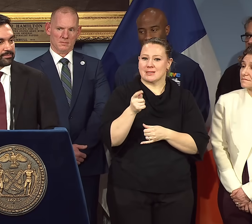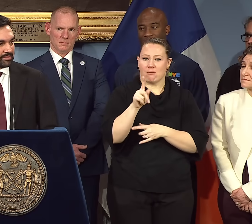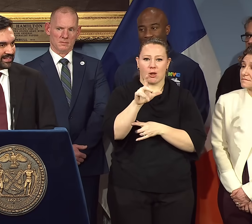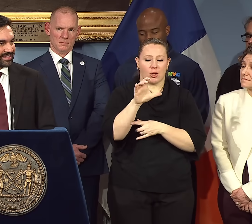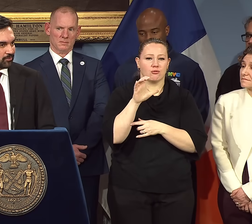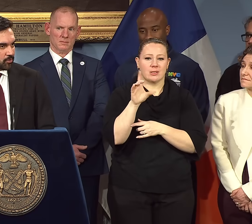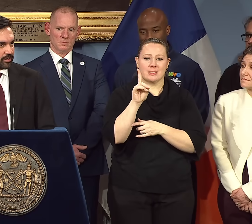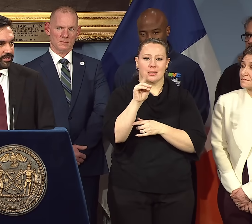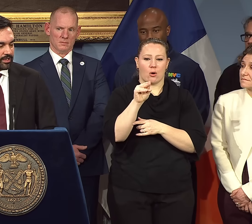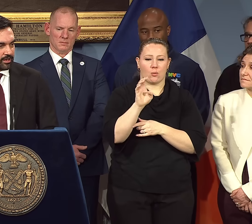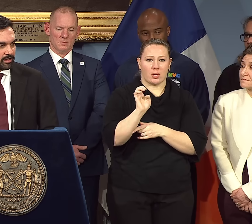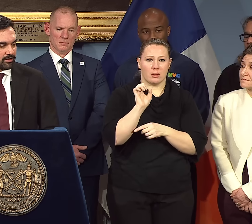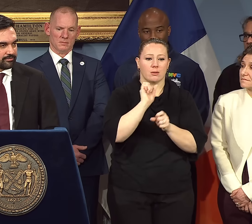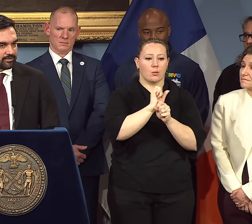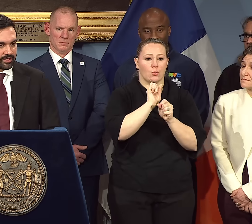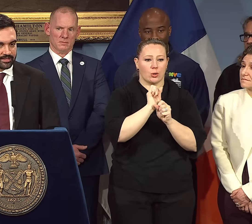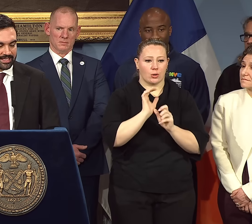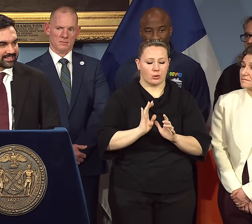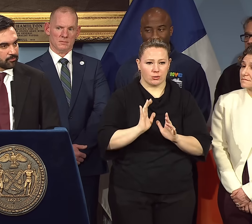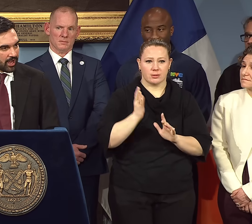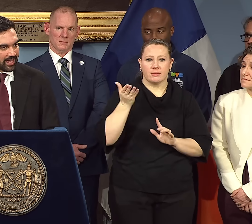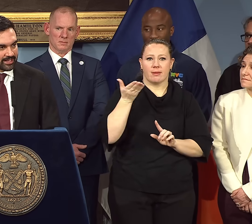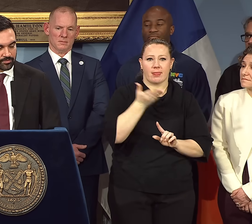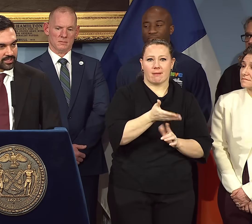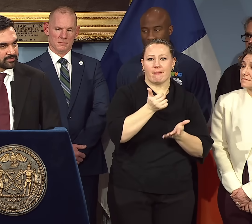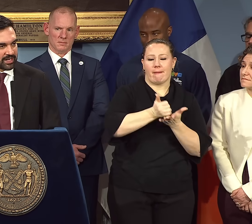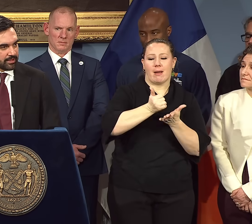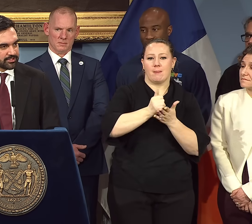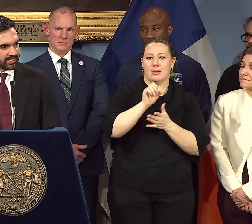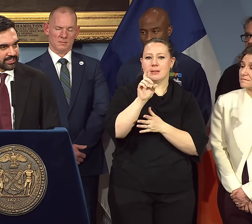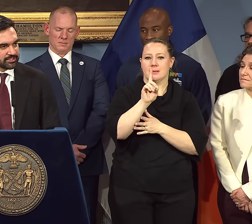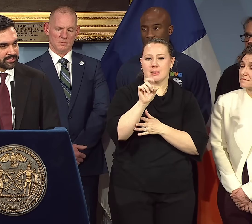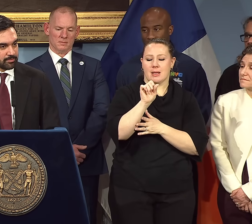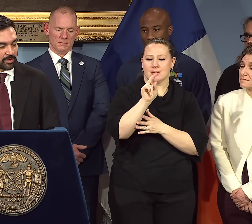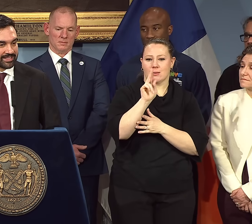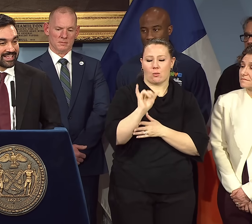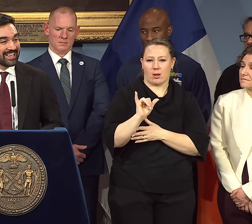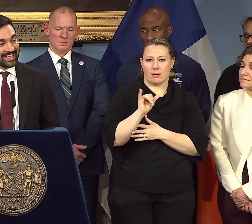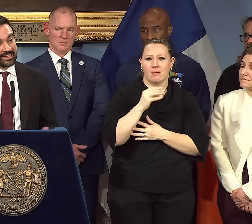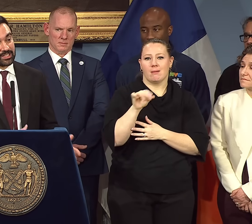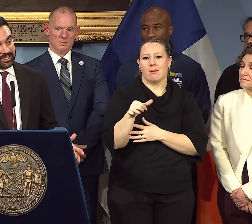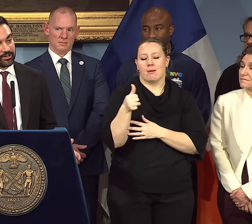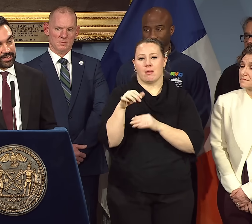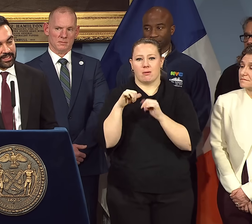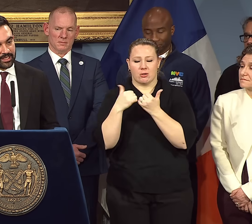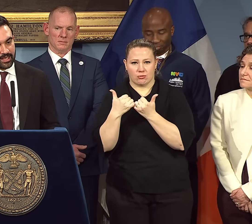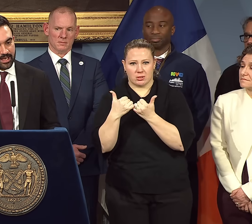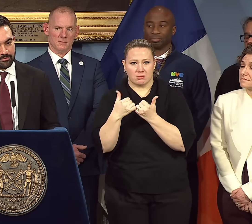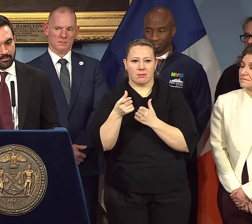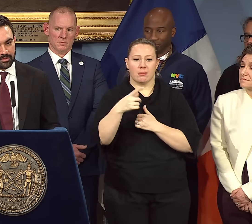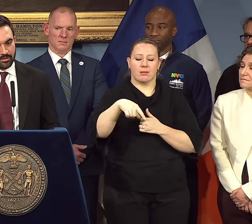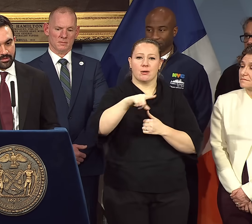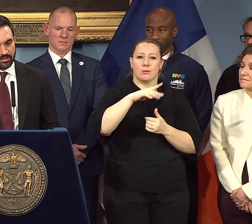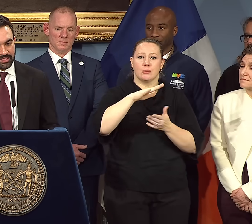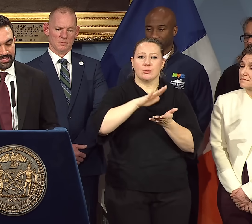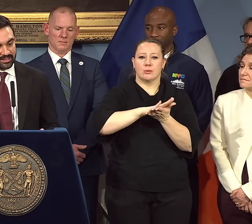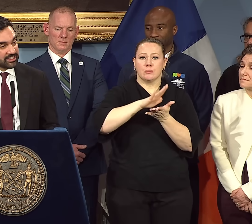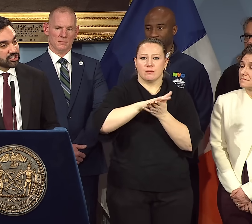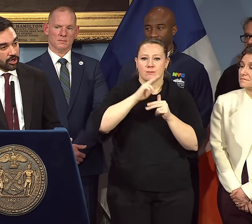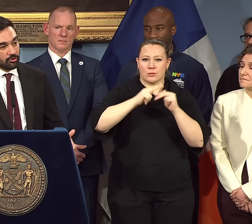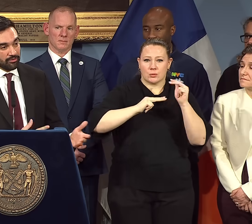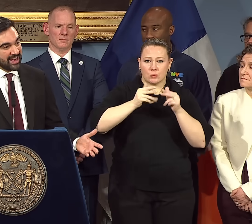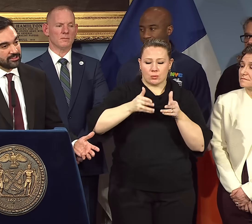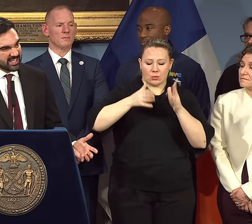also supplementing the work of DSNY as well as many other city agencies and departments in clearing